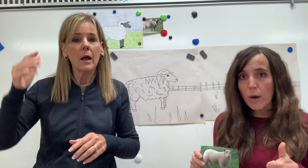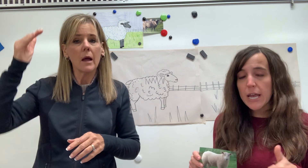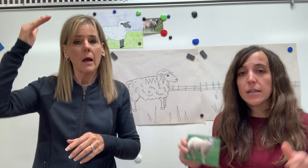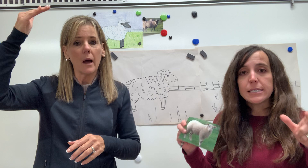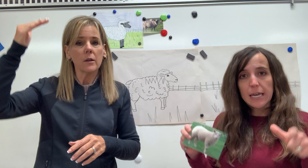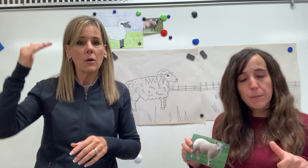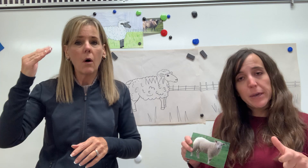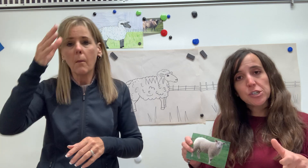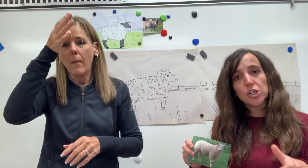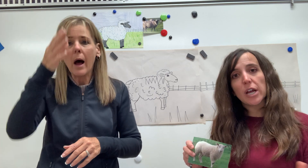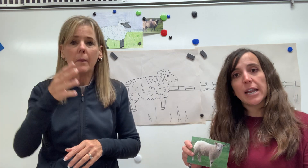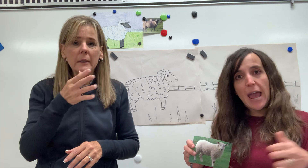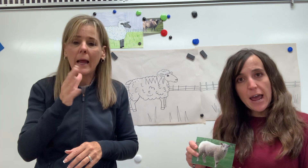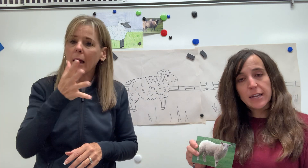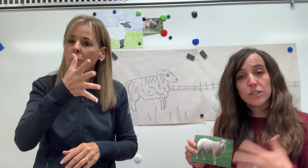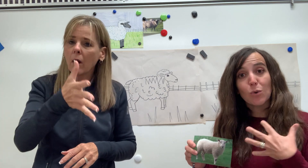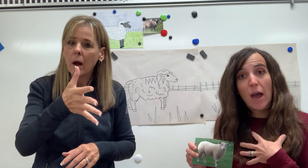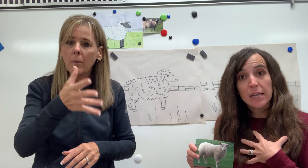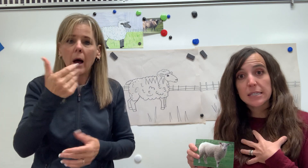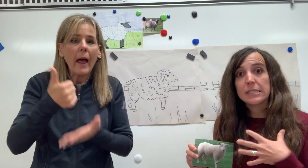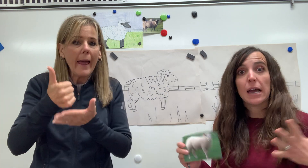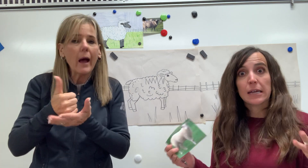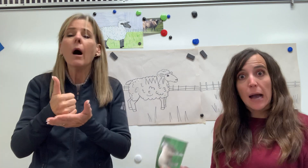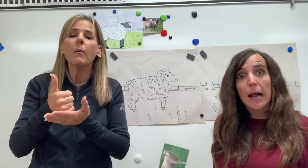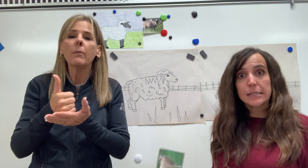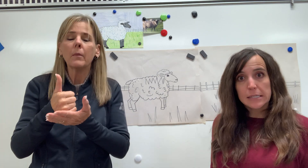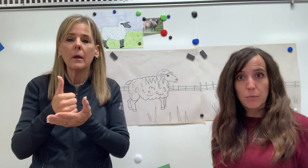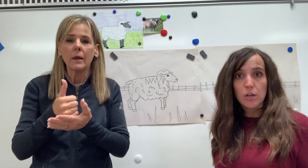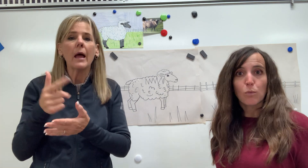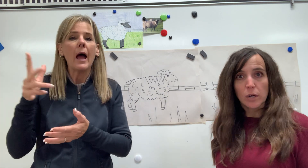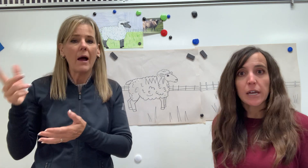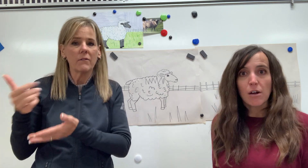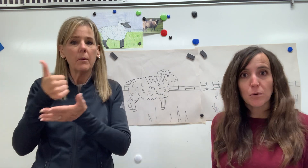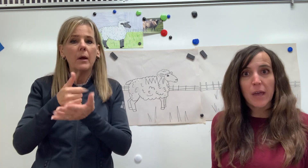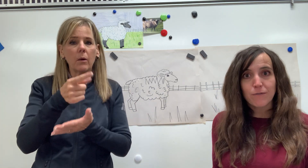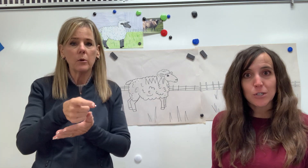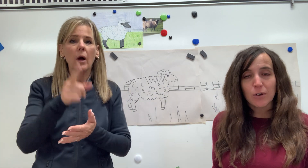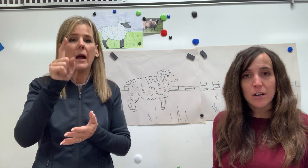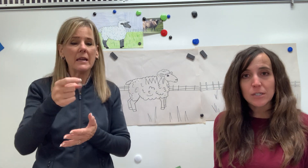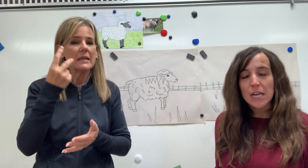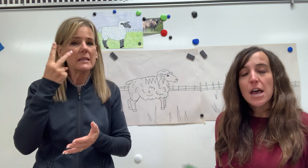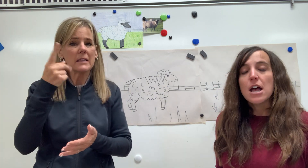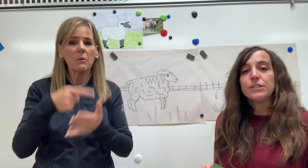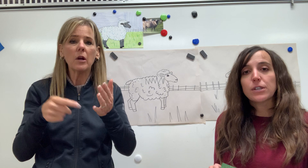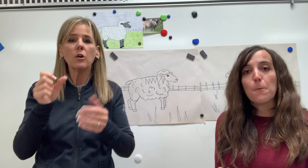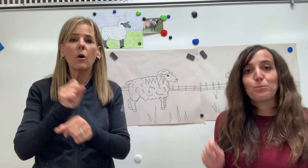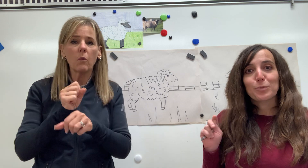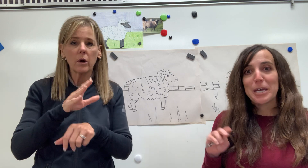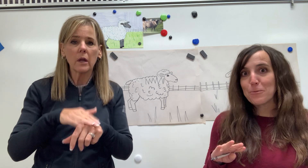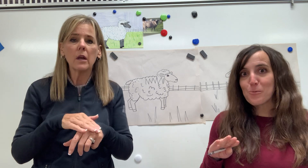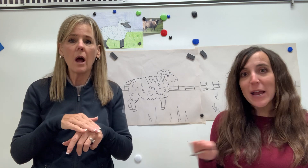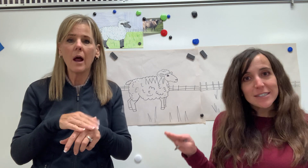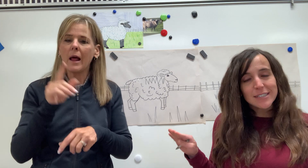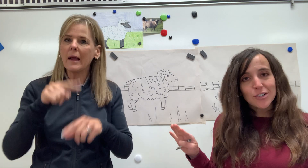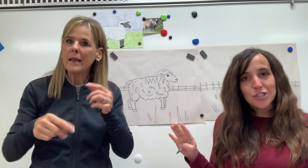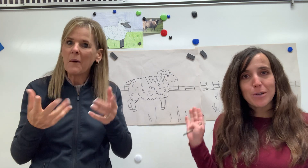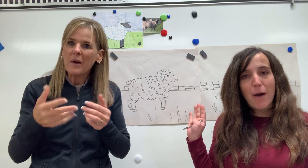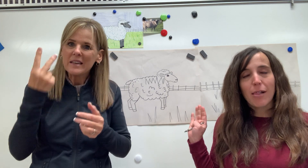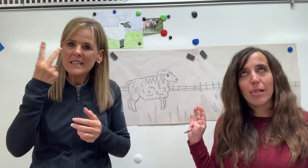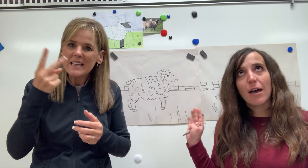great. Take a picture and add it so I can see. I gotta see what you're working on, okay, first graders? So, can't wait to see your sheep. I